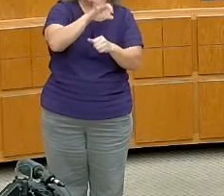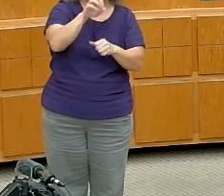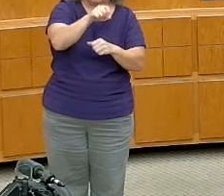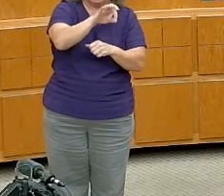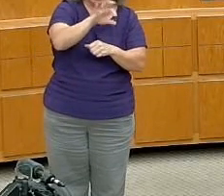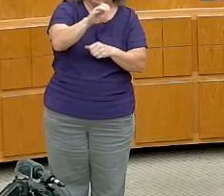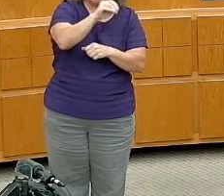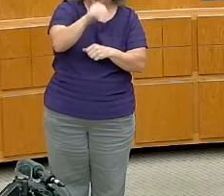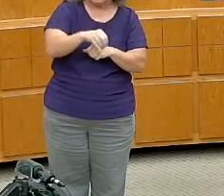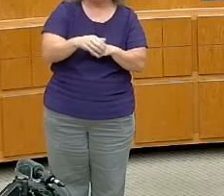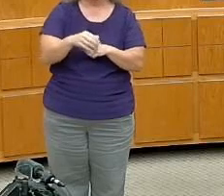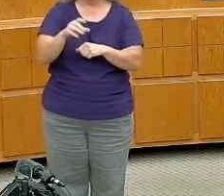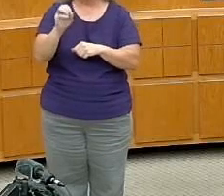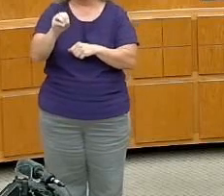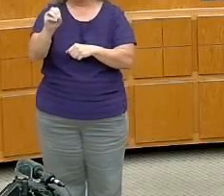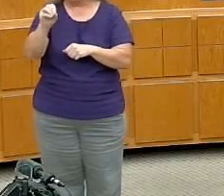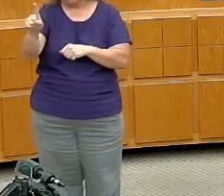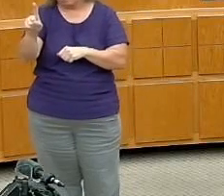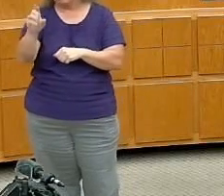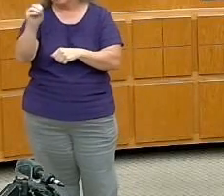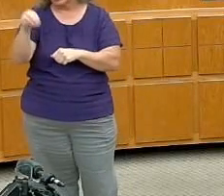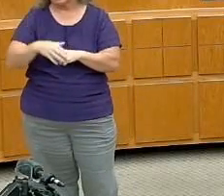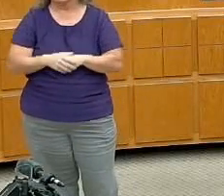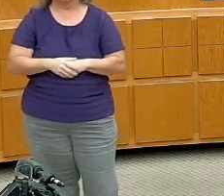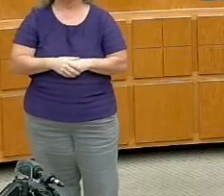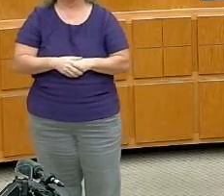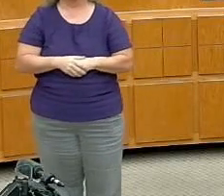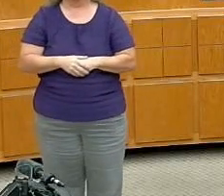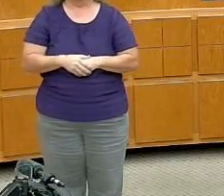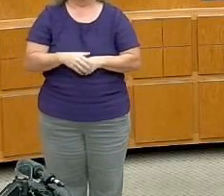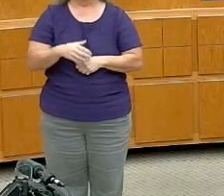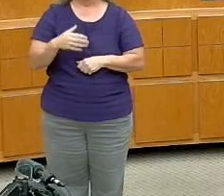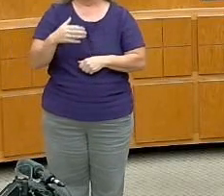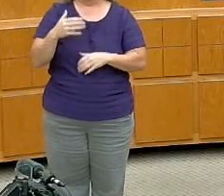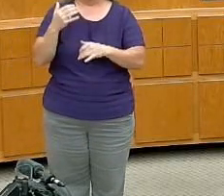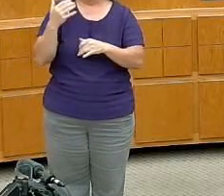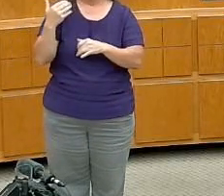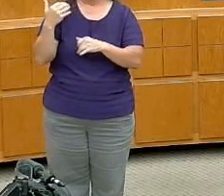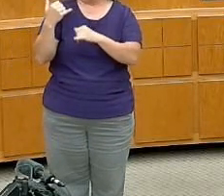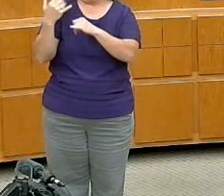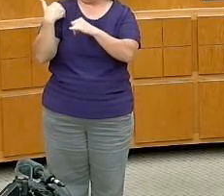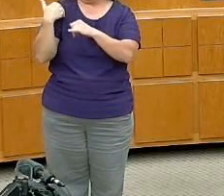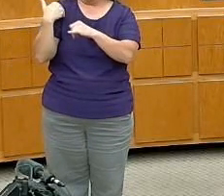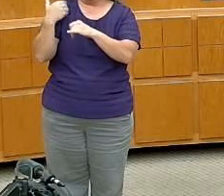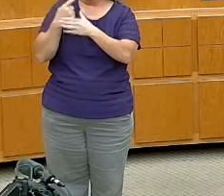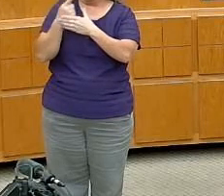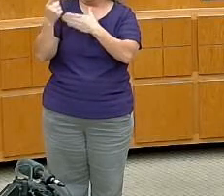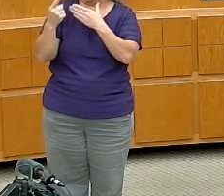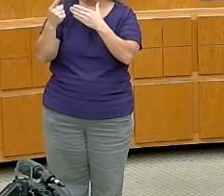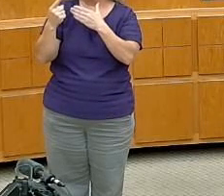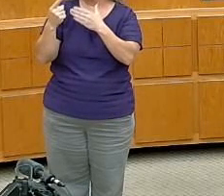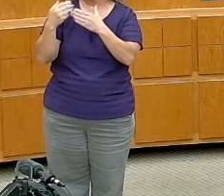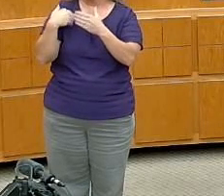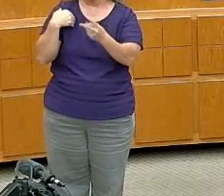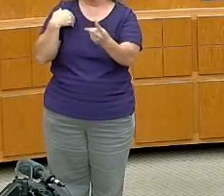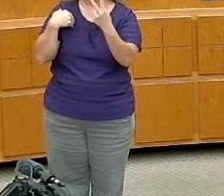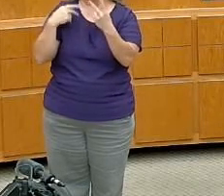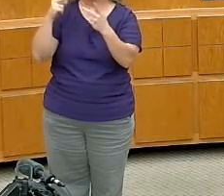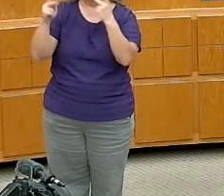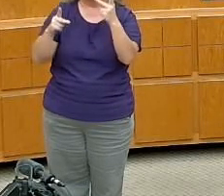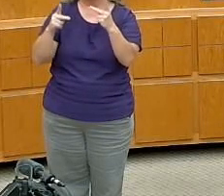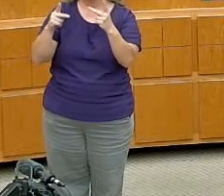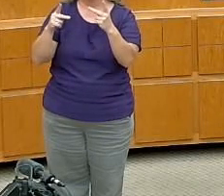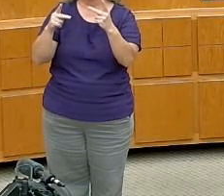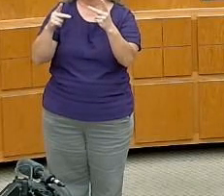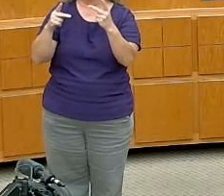99.99%? So let me tell you what happened at Bob Hall Pier late last week. We had two individuals who thought